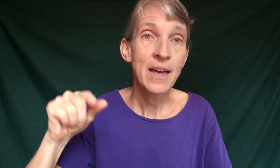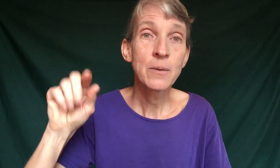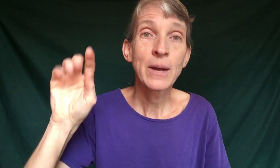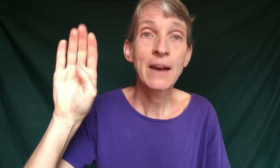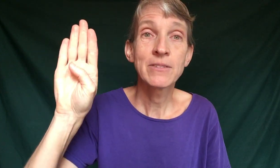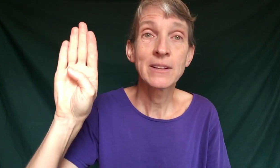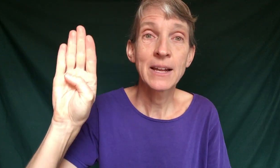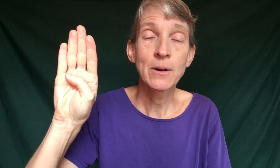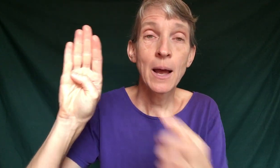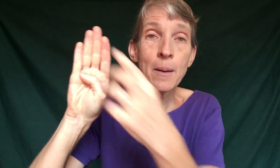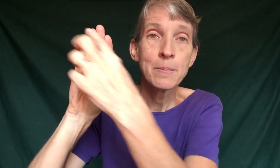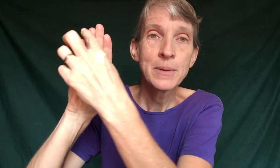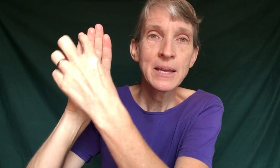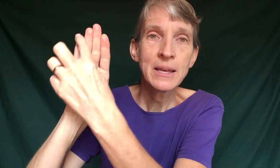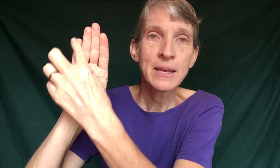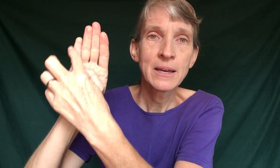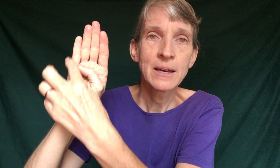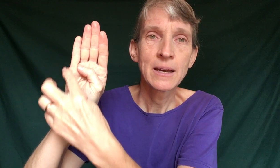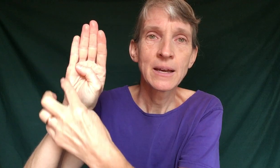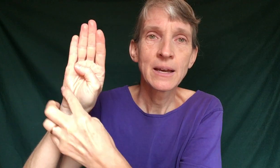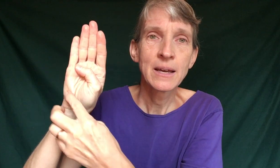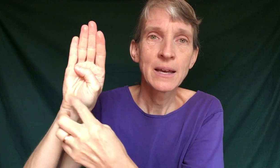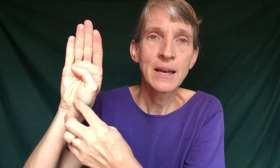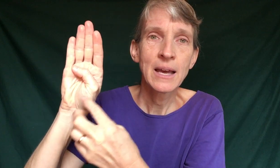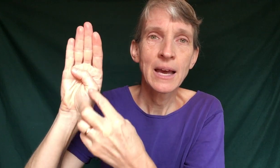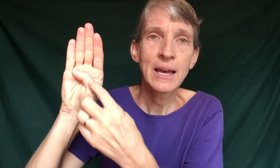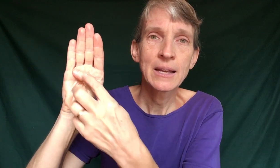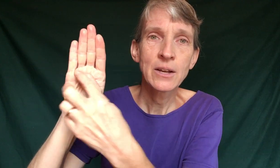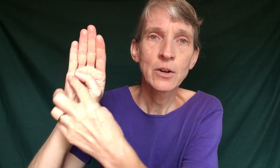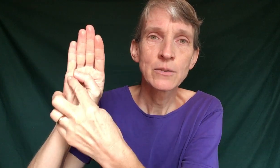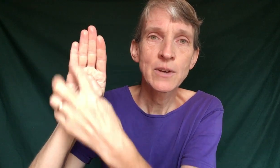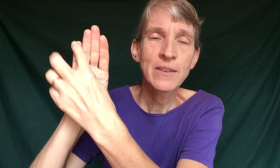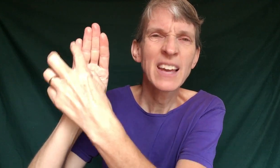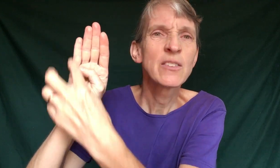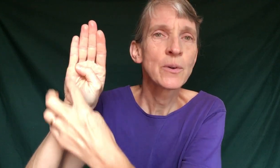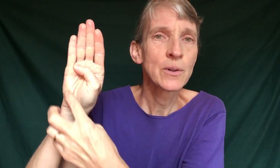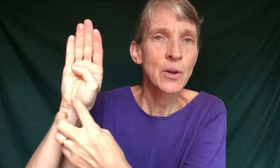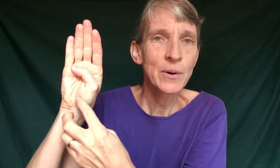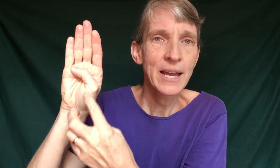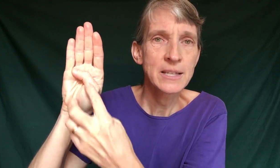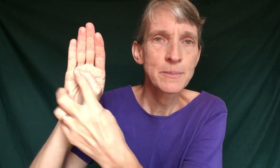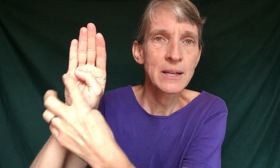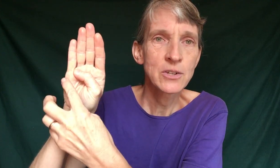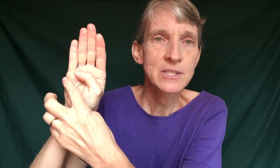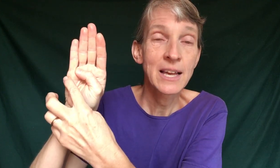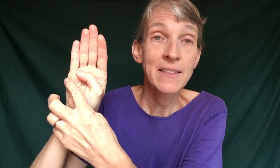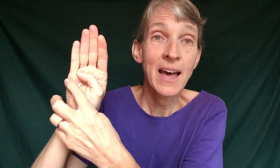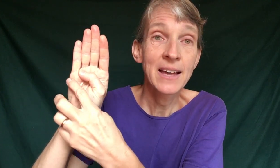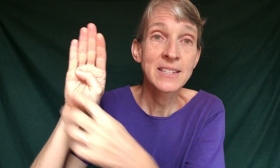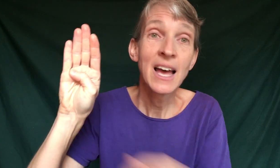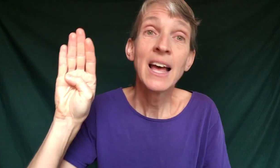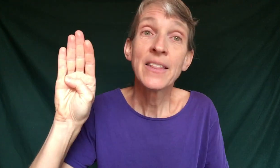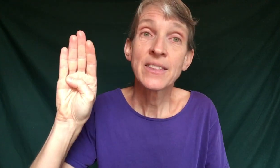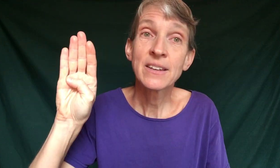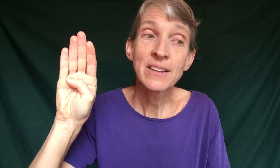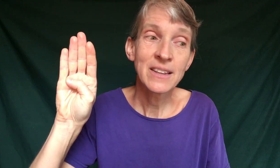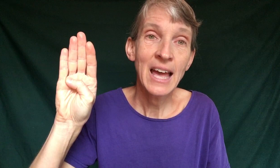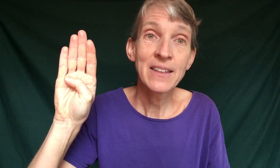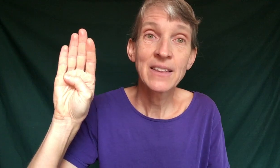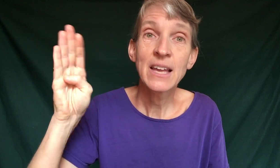Then we have the letter B. And it curves around, like if you know a lowercase b, it looks like that. And if